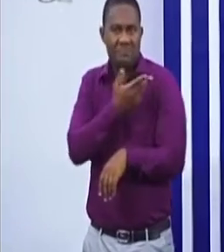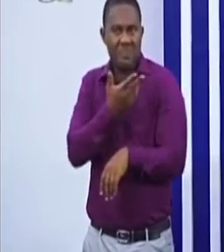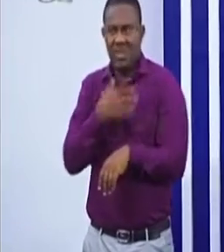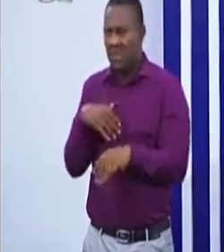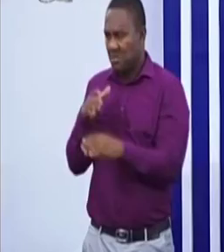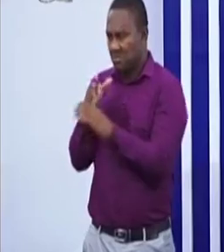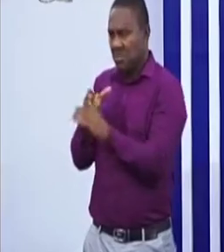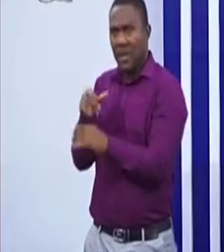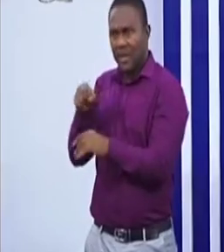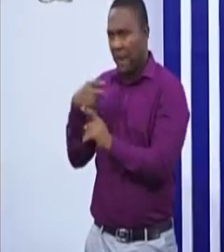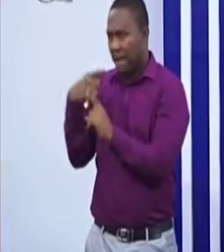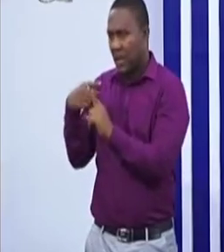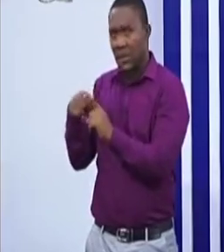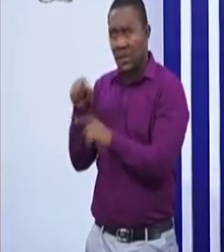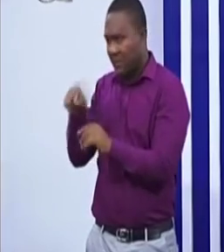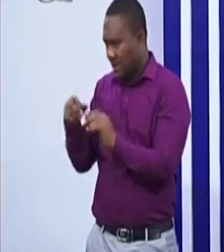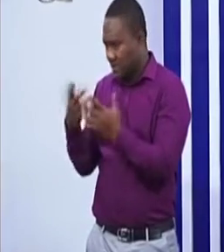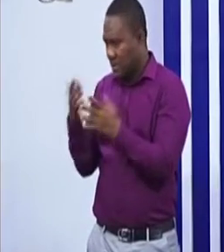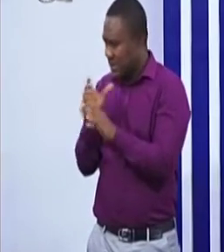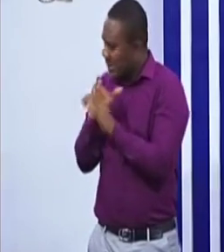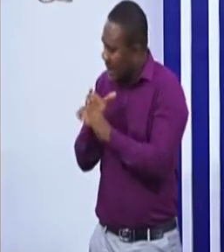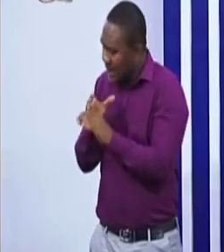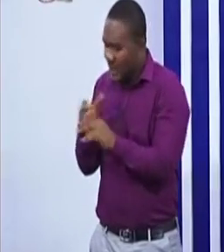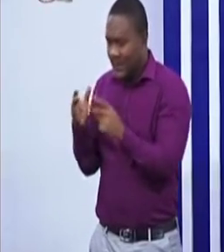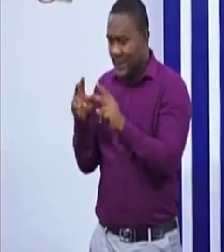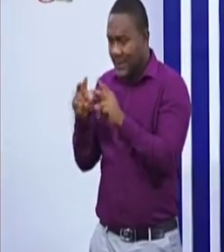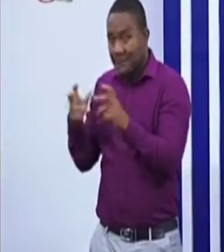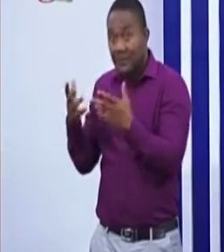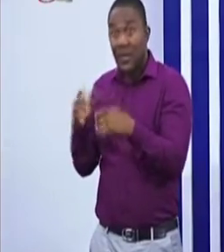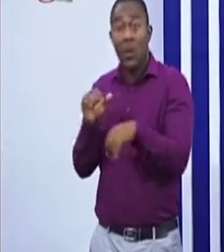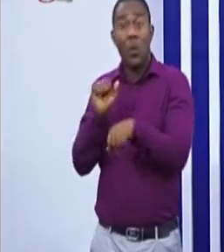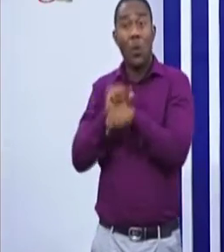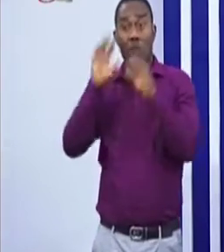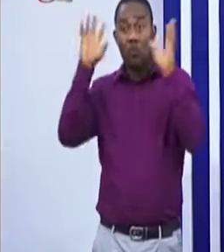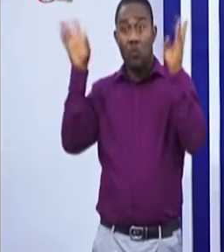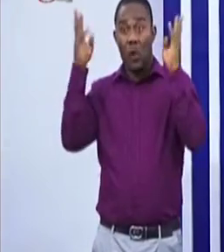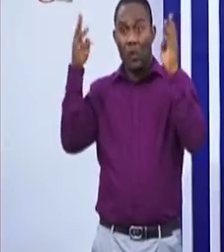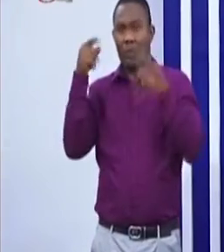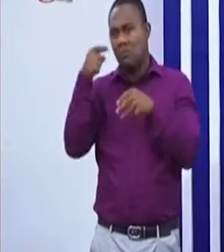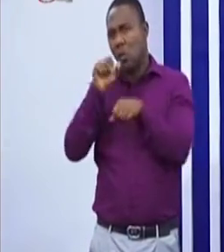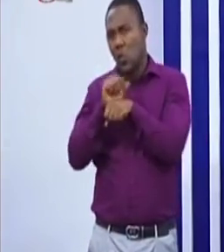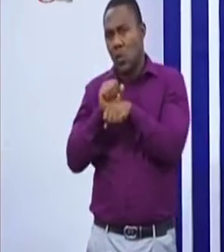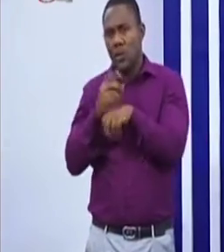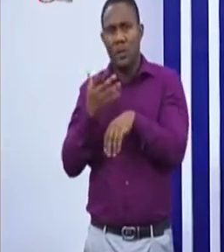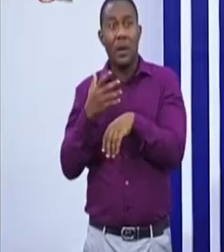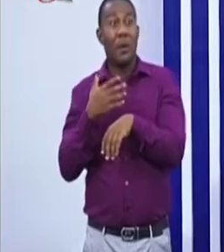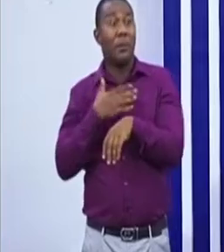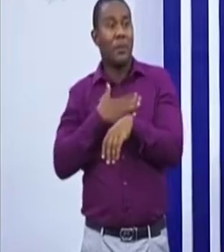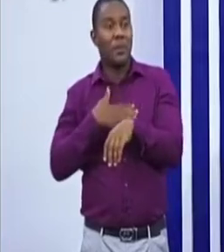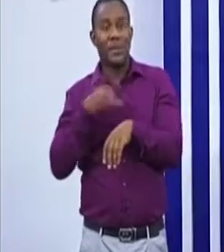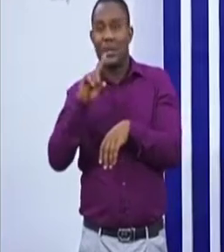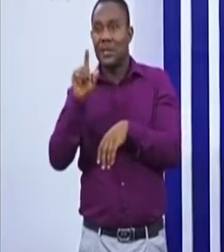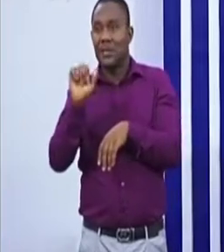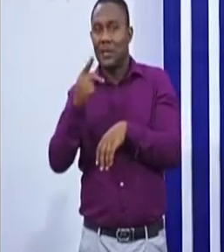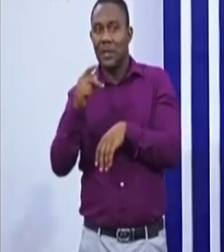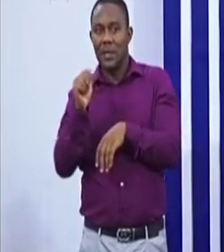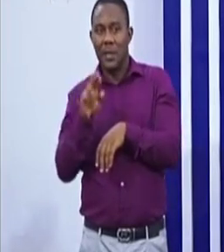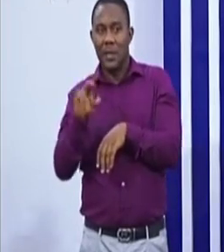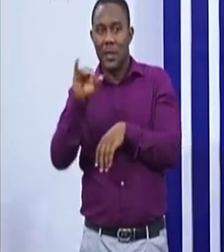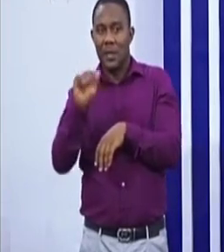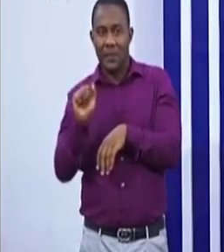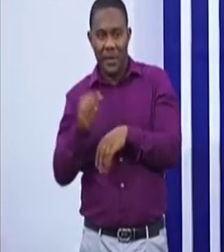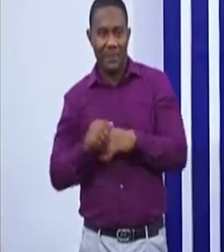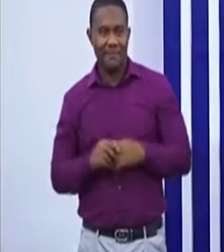colleagues who have tested positive, and those in the ambulances, they have a quick word for us. Mrs. Zakaria, please get ready, very quickly. And then